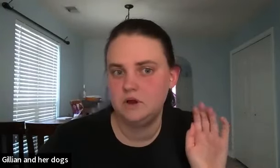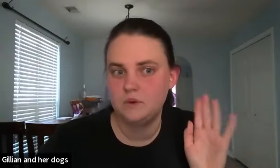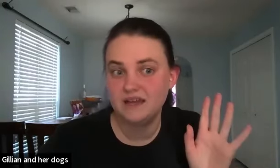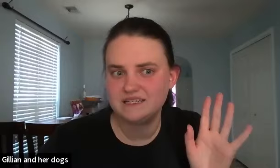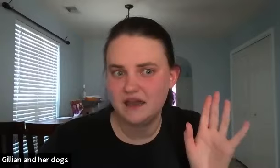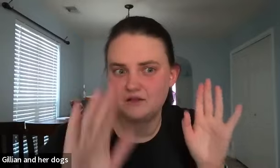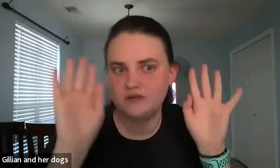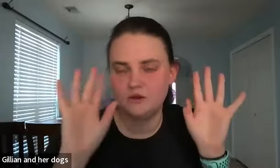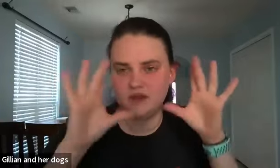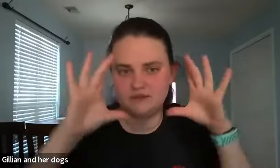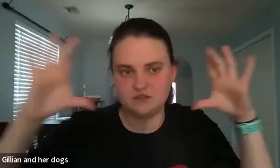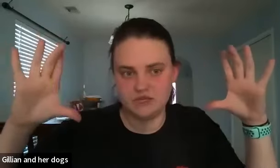Are we back to gallery or am I still big?